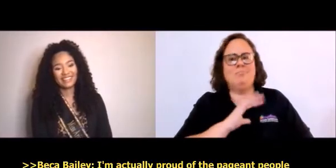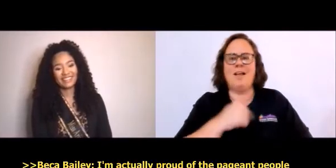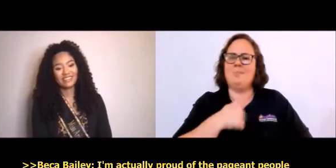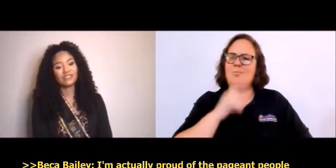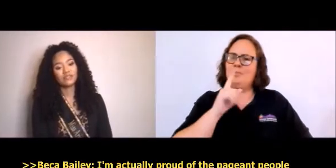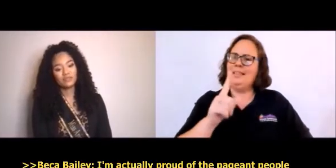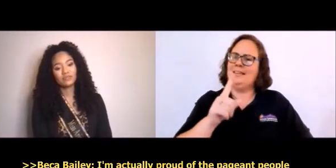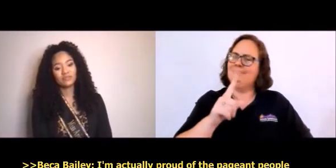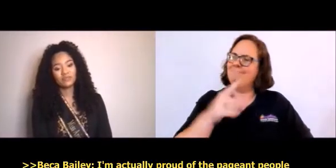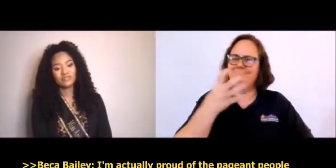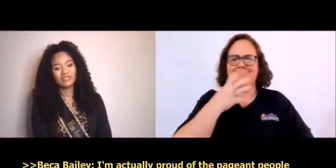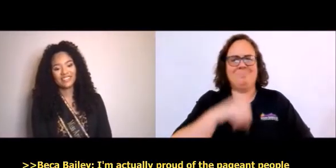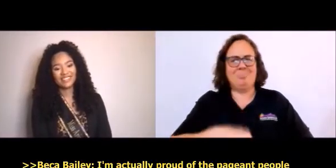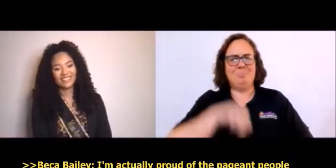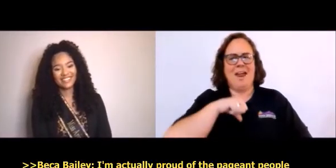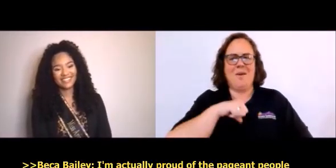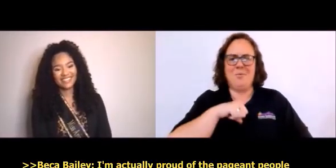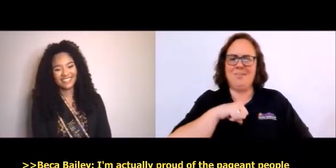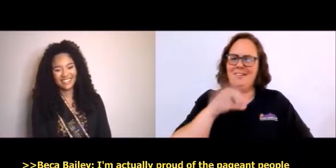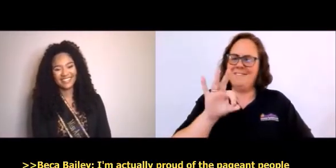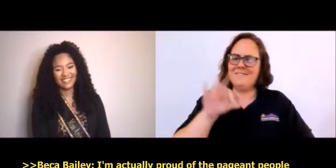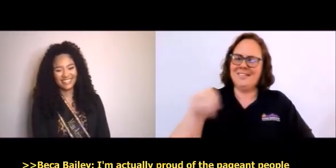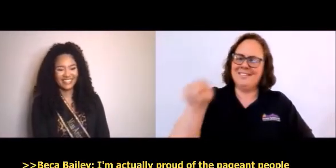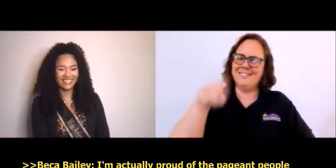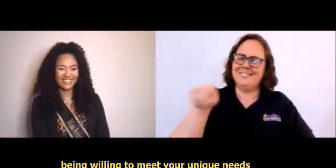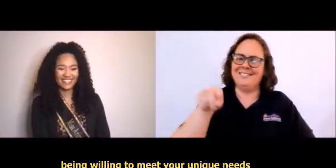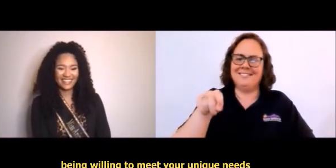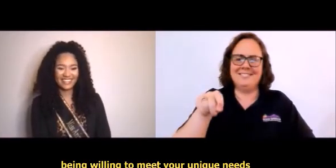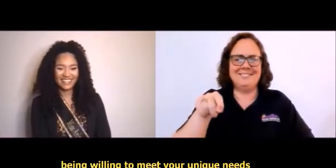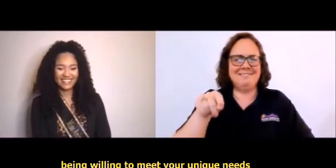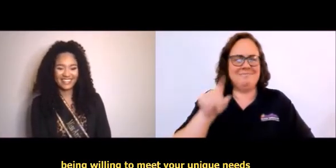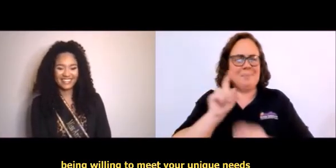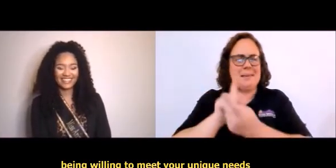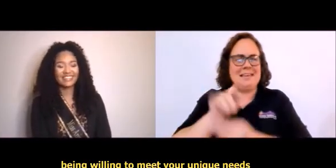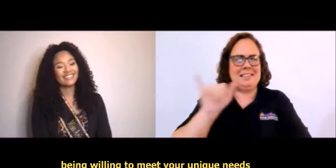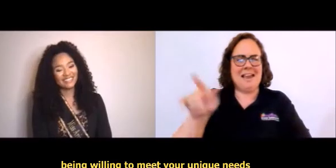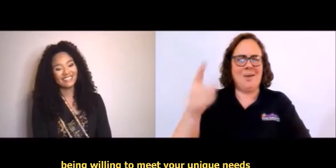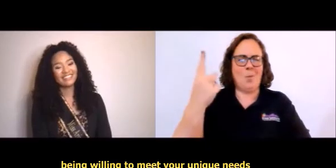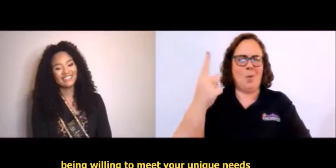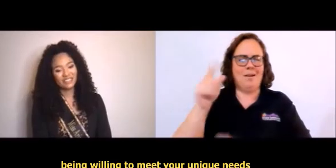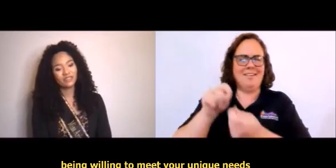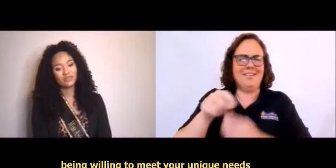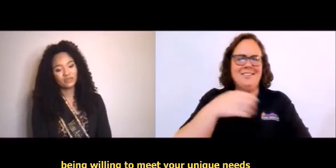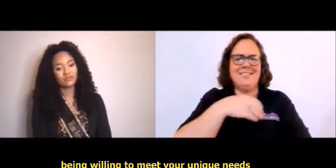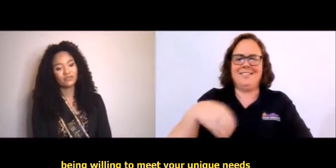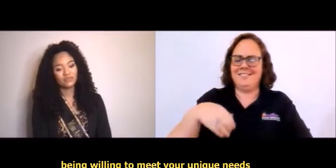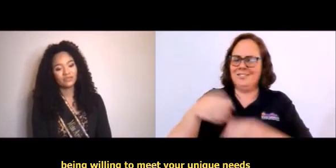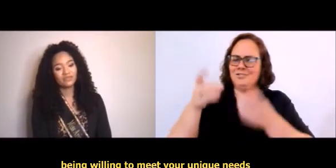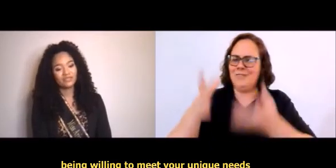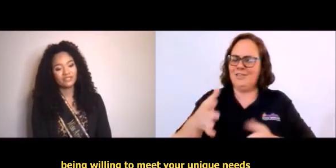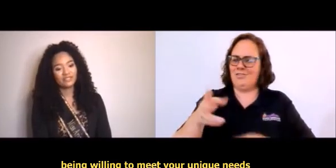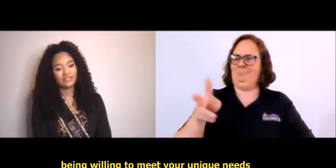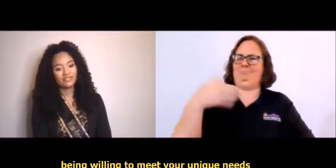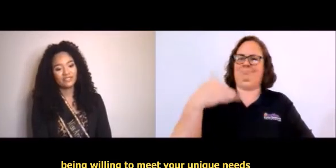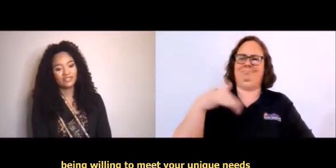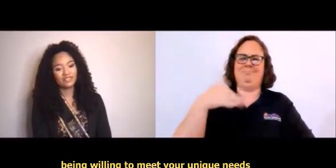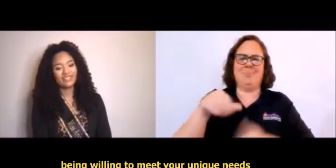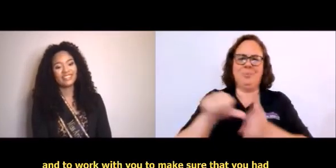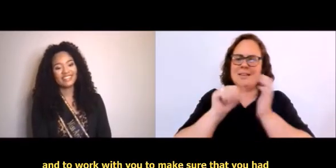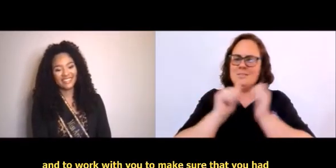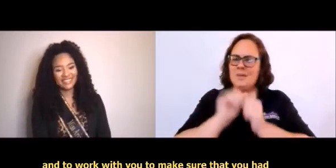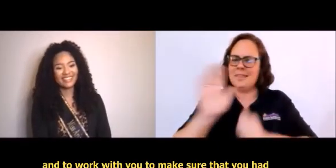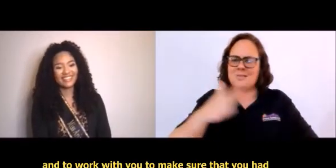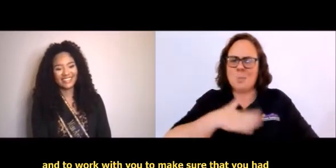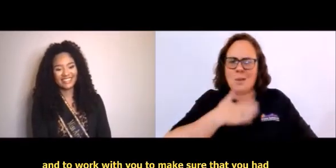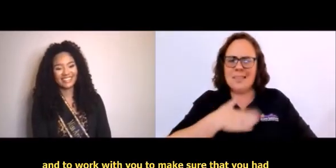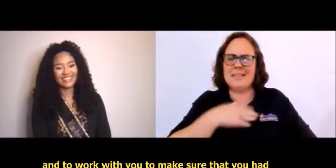I'm actually proud of the pageant people being willing to meet your unique needs